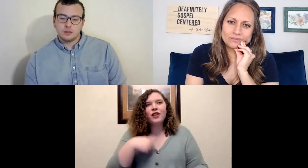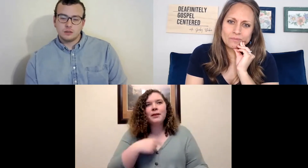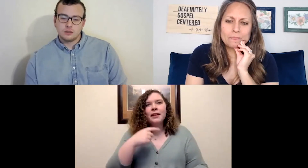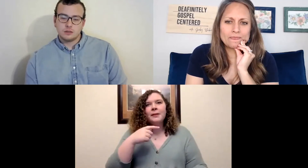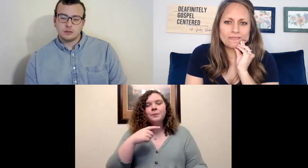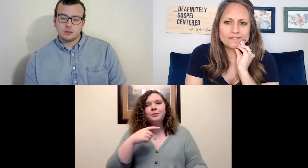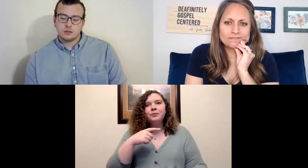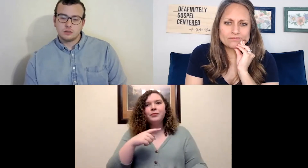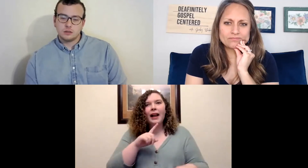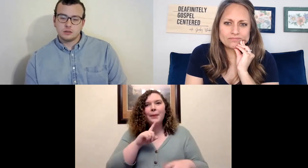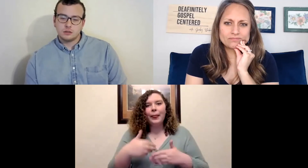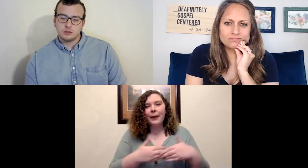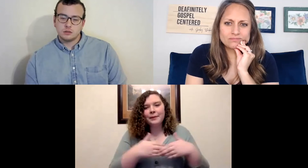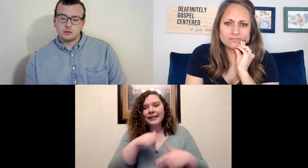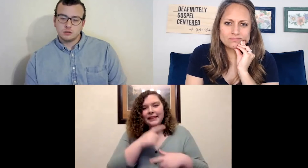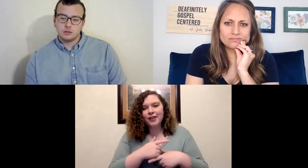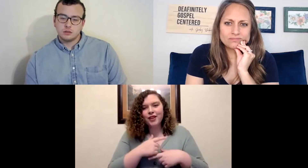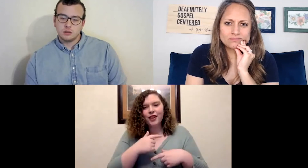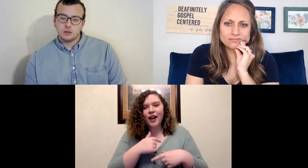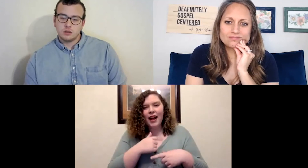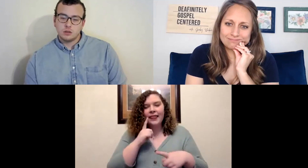yeah, for the first couple of months,